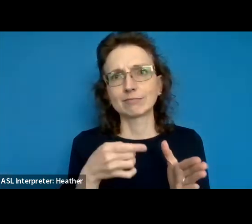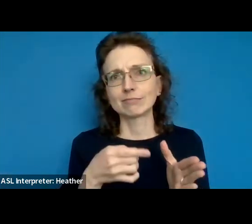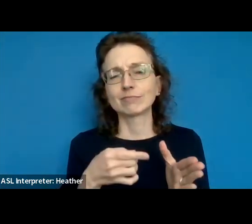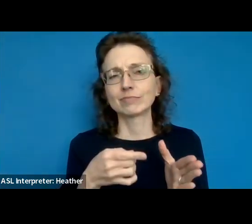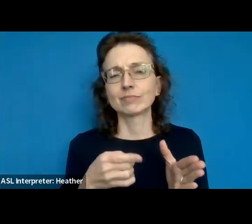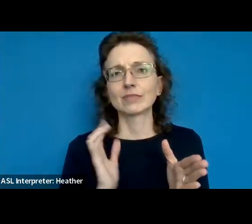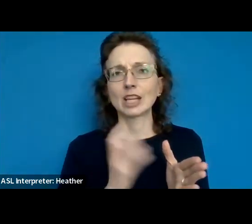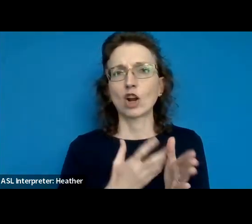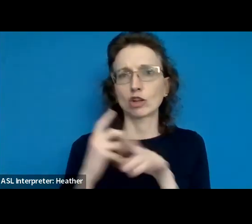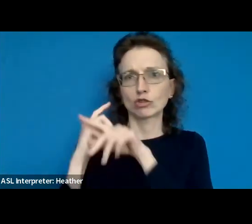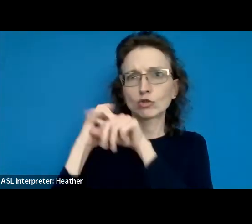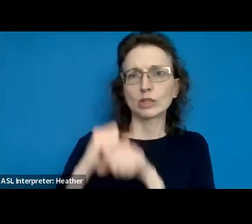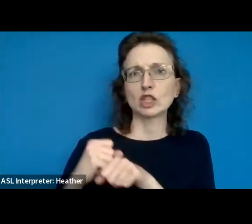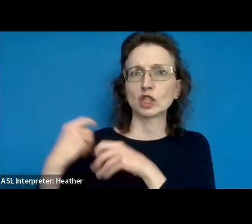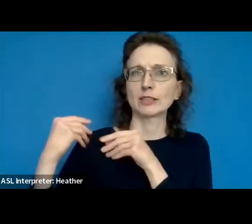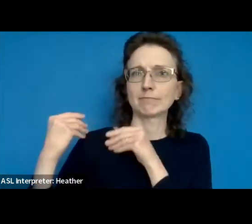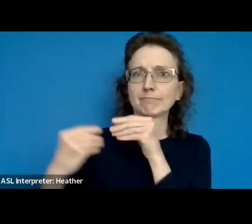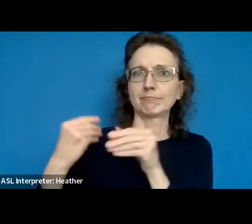in our tradition.